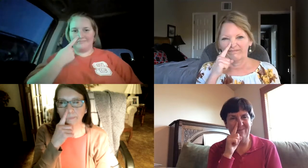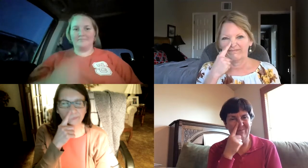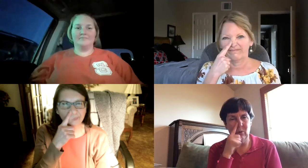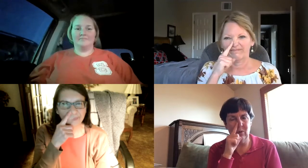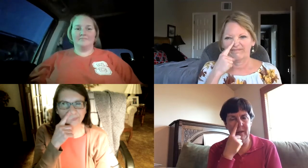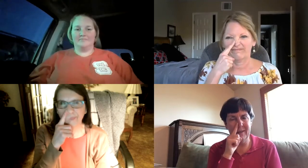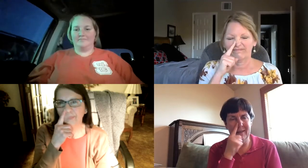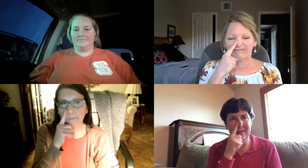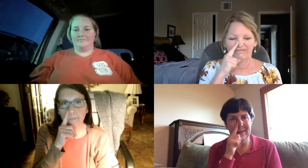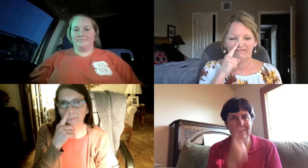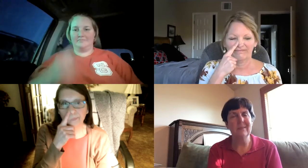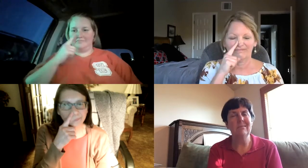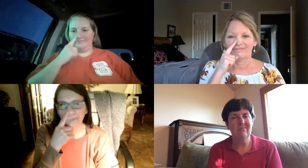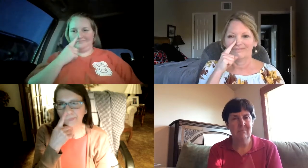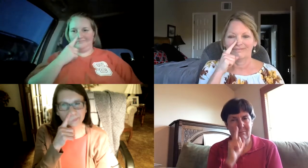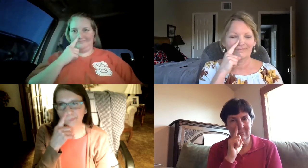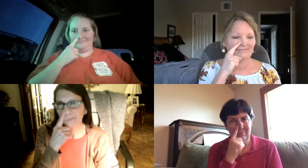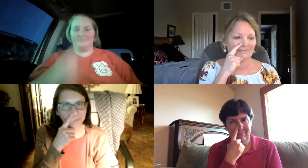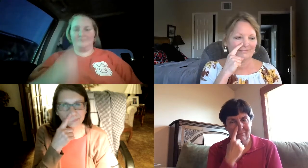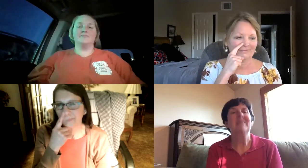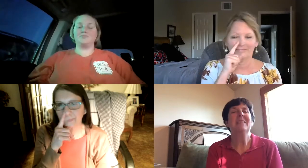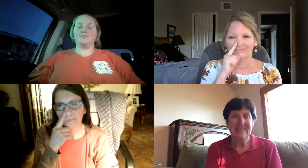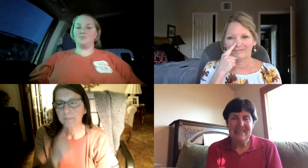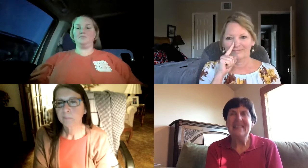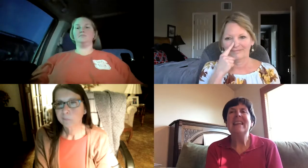Yep, boring.